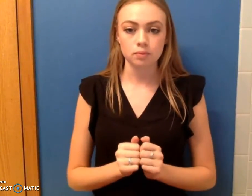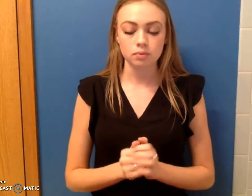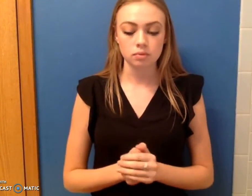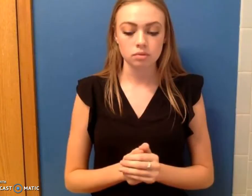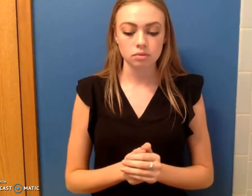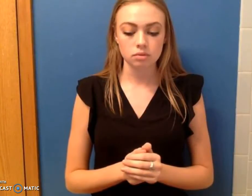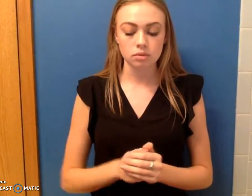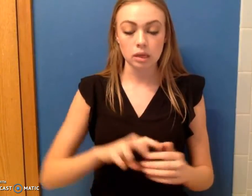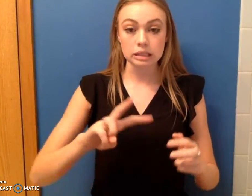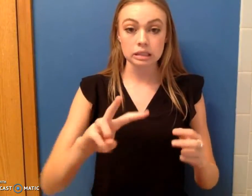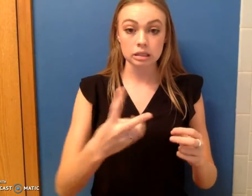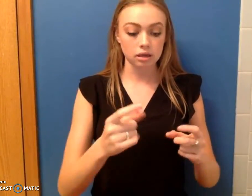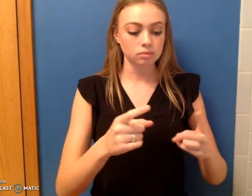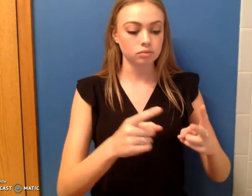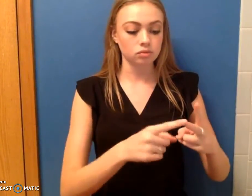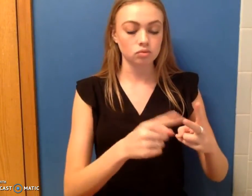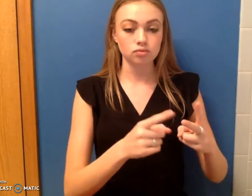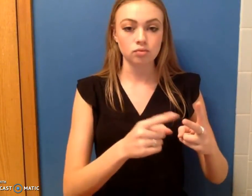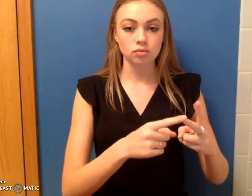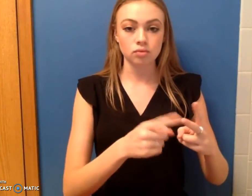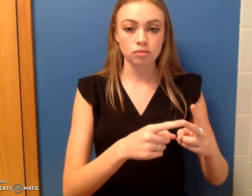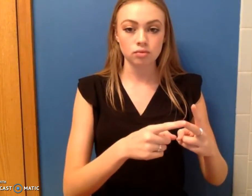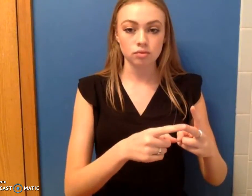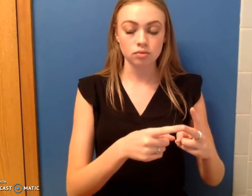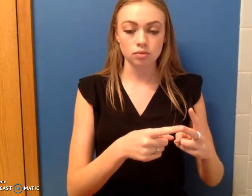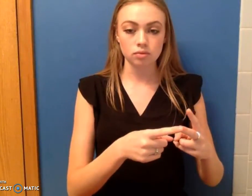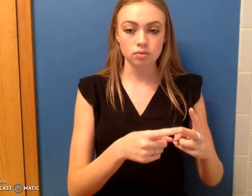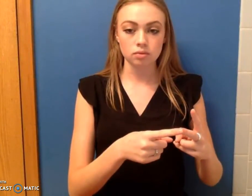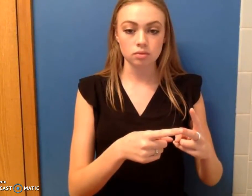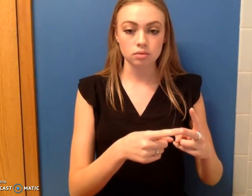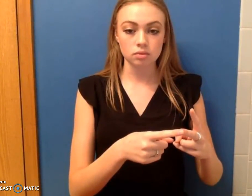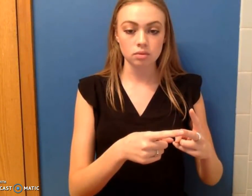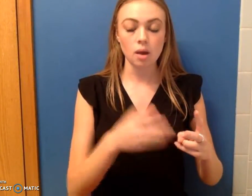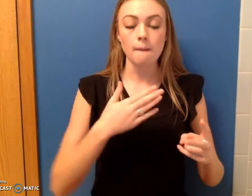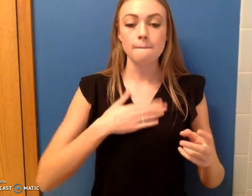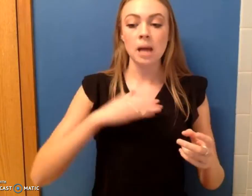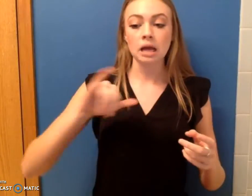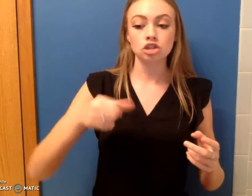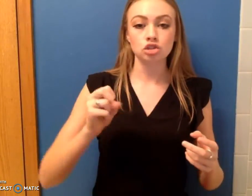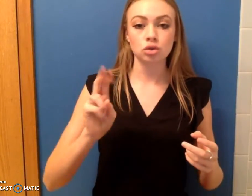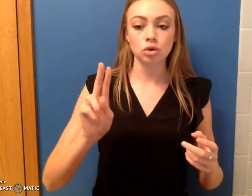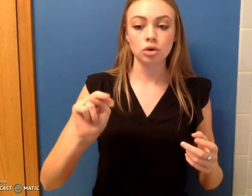Second thing on the checklist is my journal. She'll